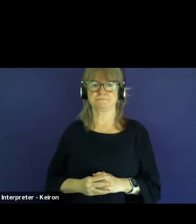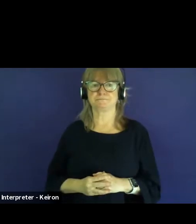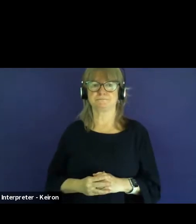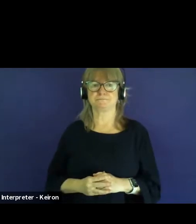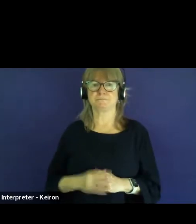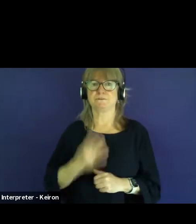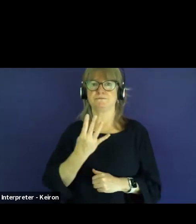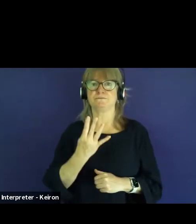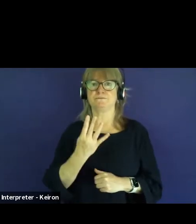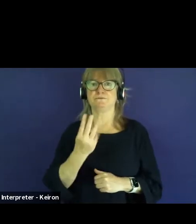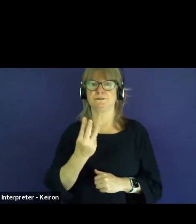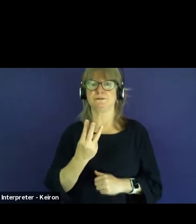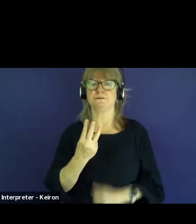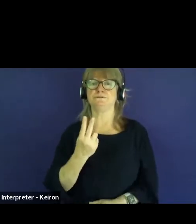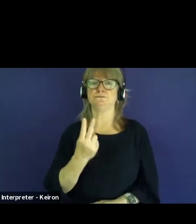Starting in